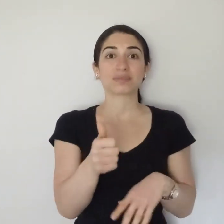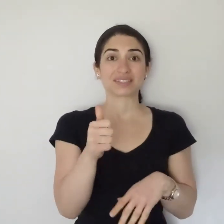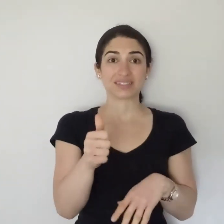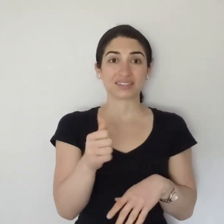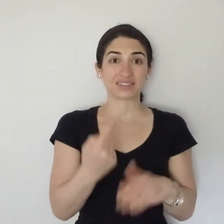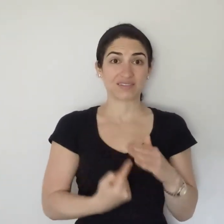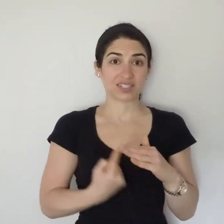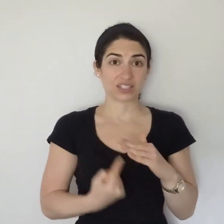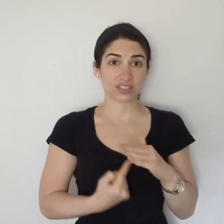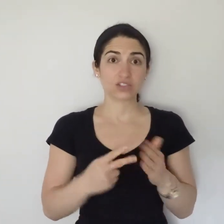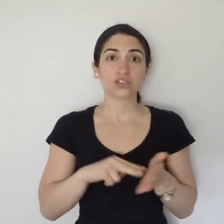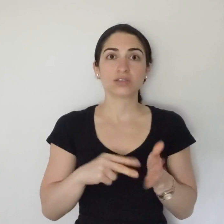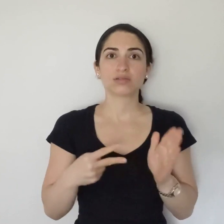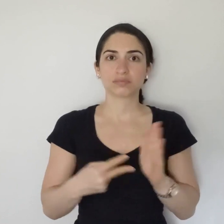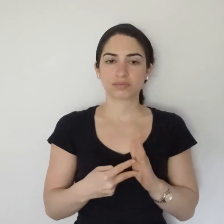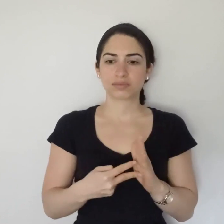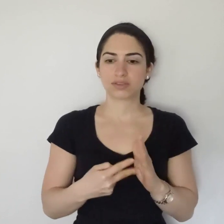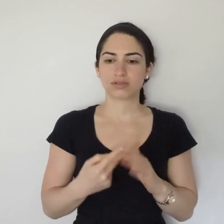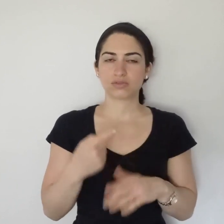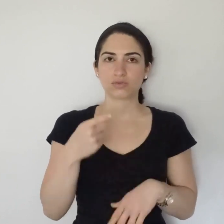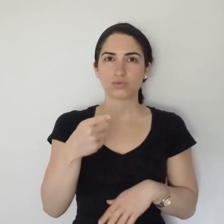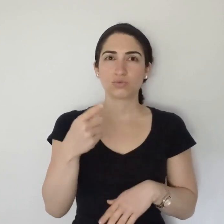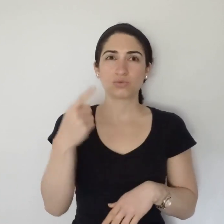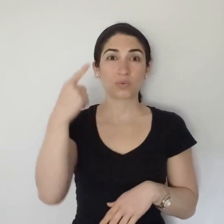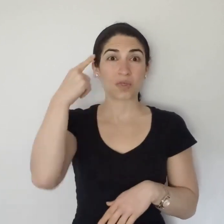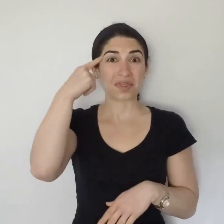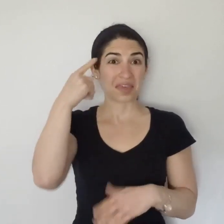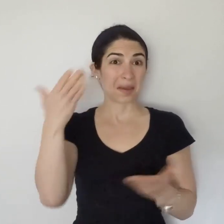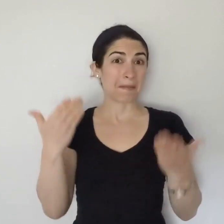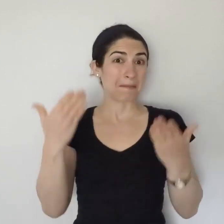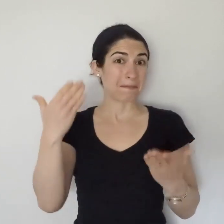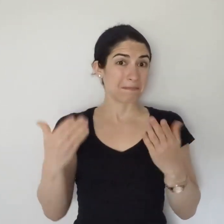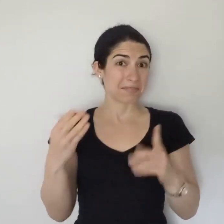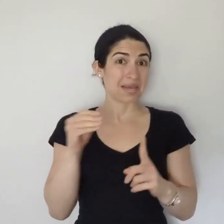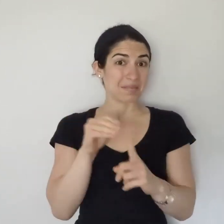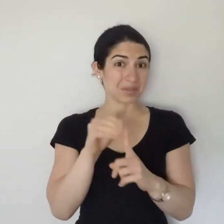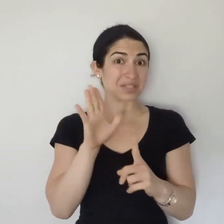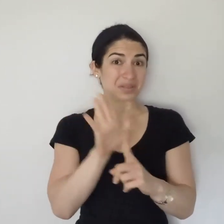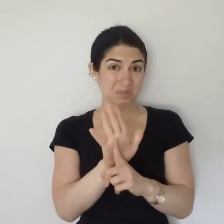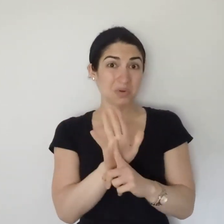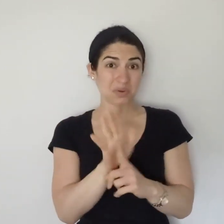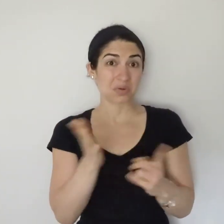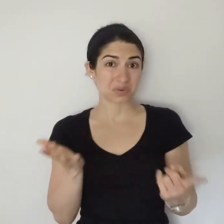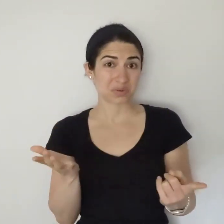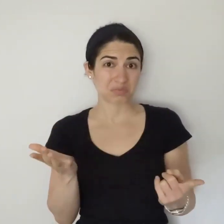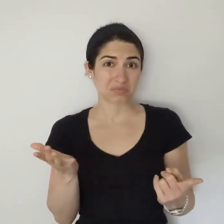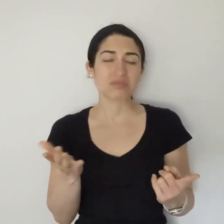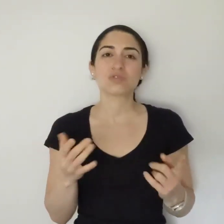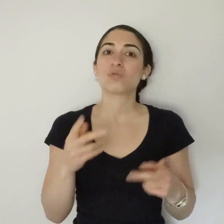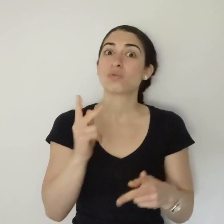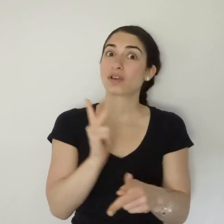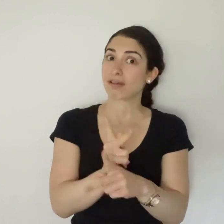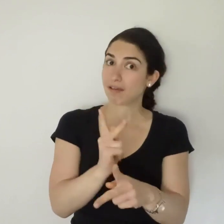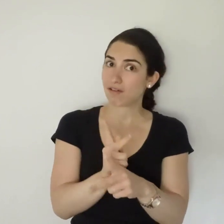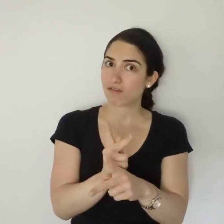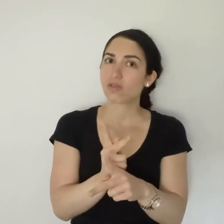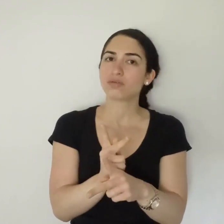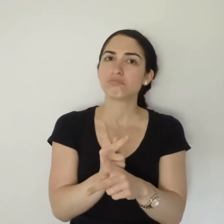It's different from self-isolation, which means, again, that you think maybe you've been exposed, so you have to